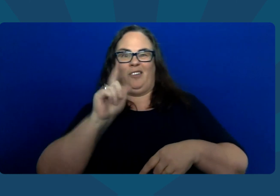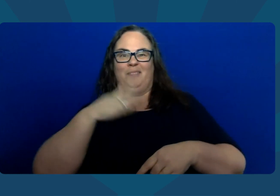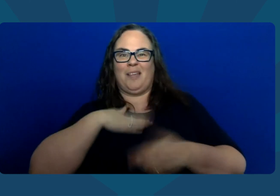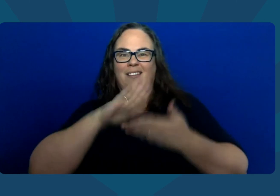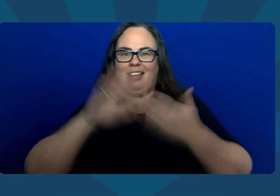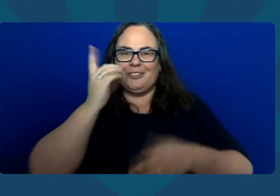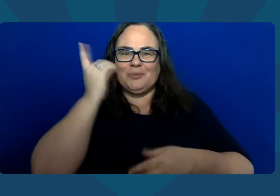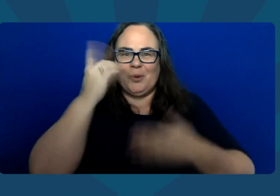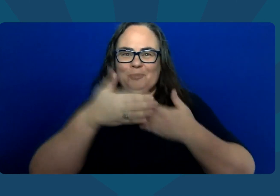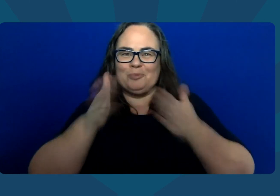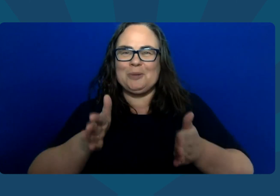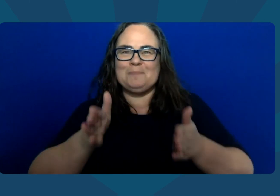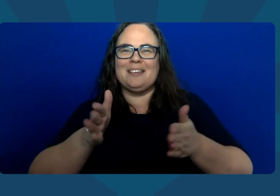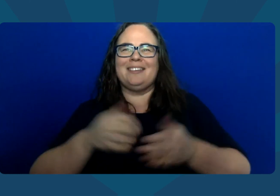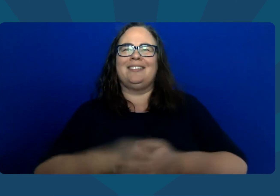college dorm room.